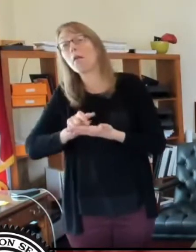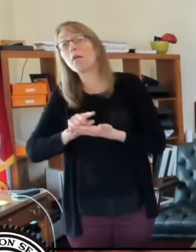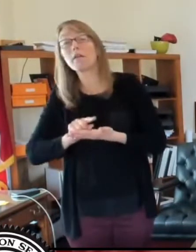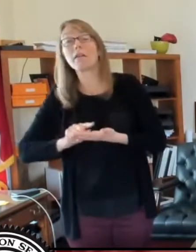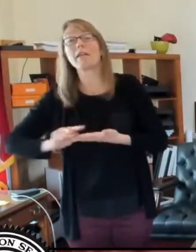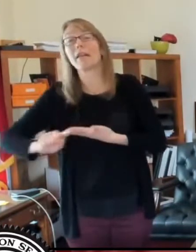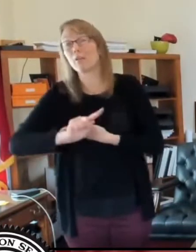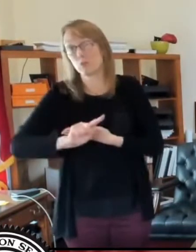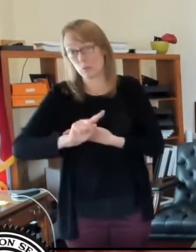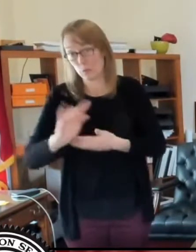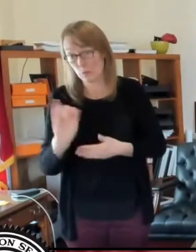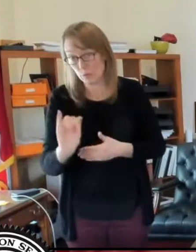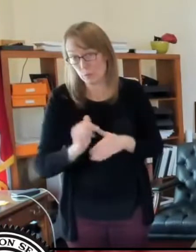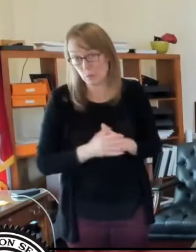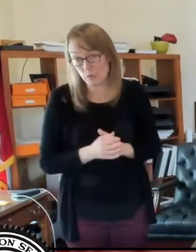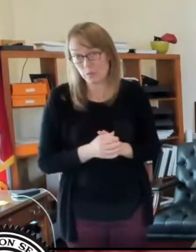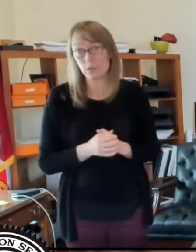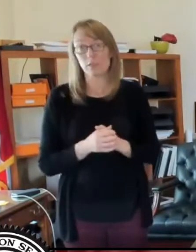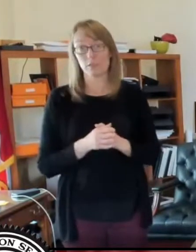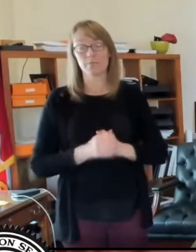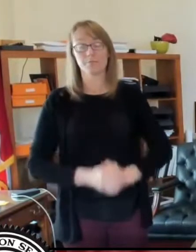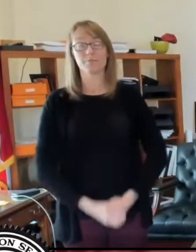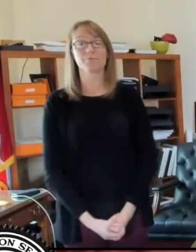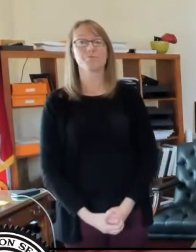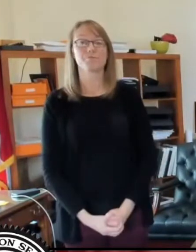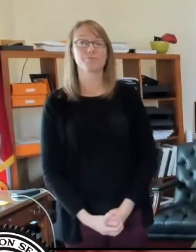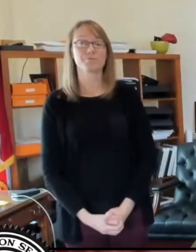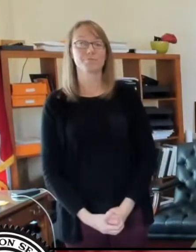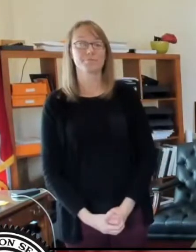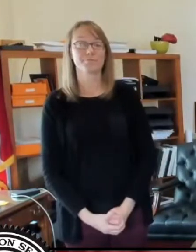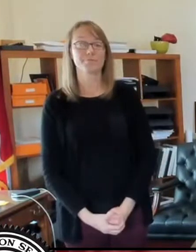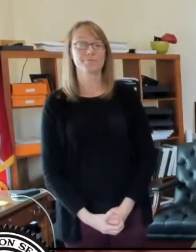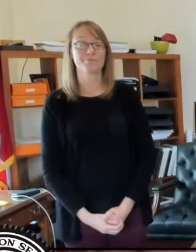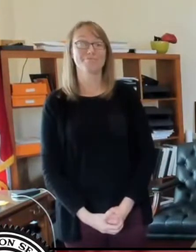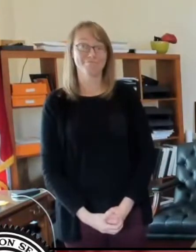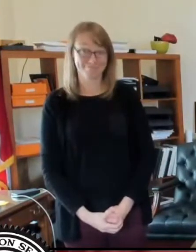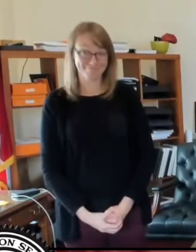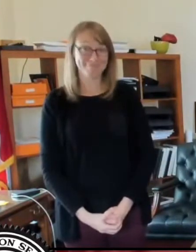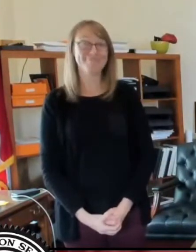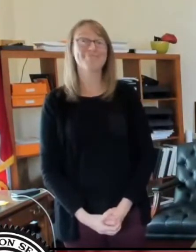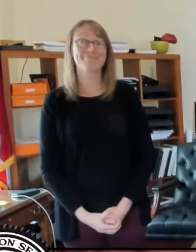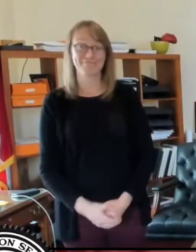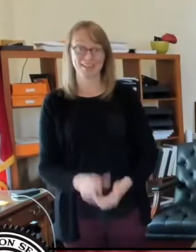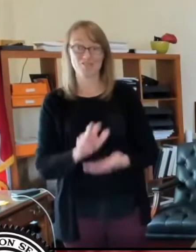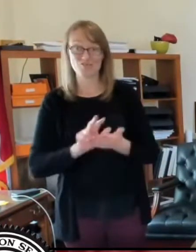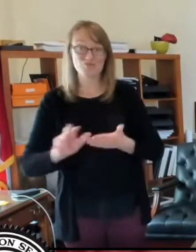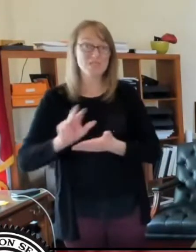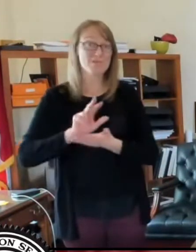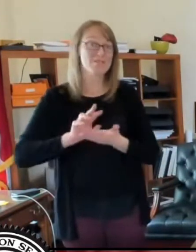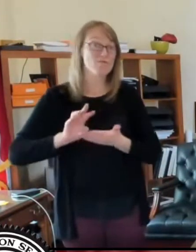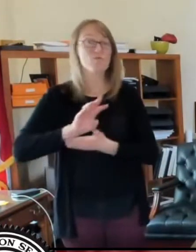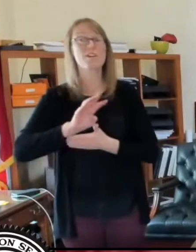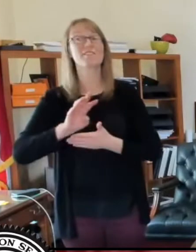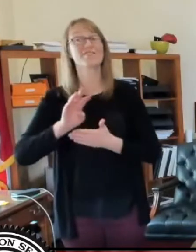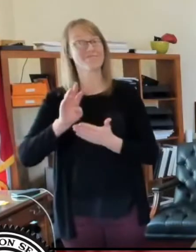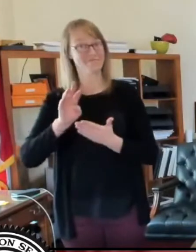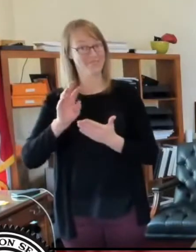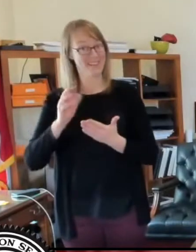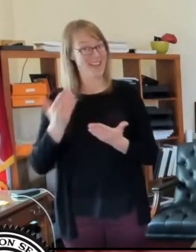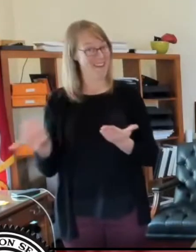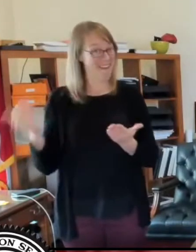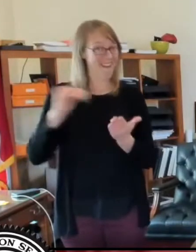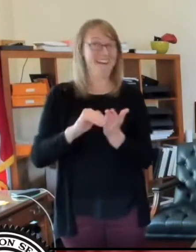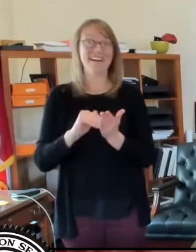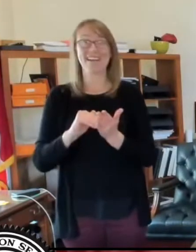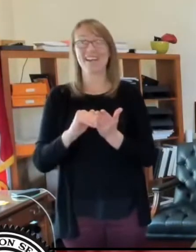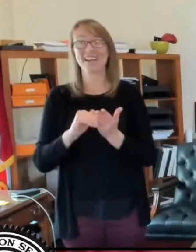And then, of course, we're headed into the holidays again, the Christmas holiday. And we're